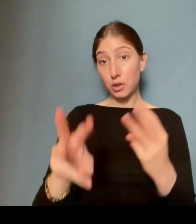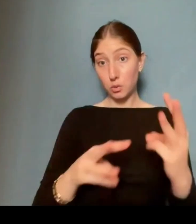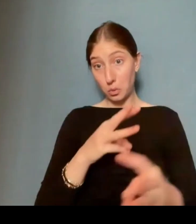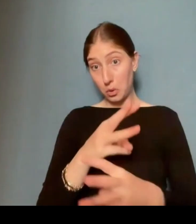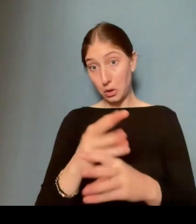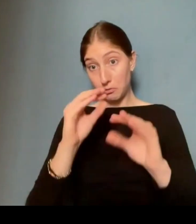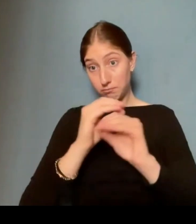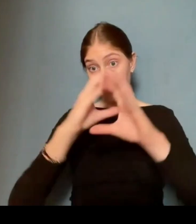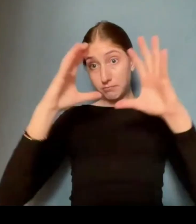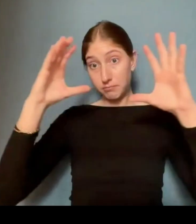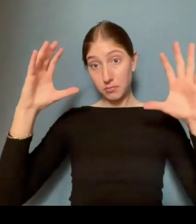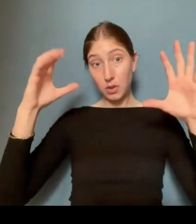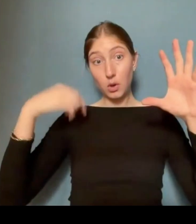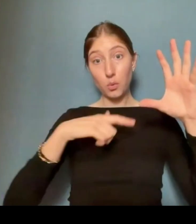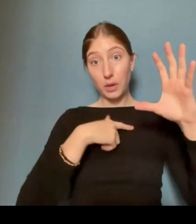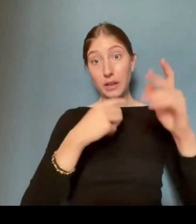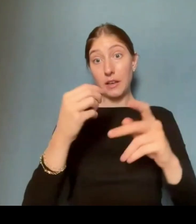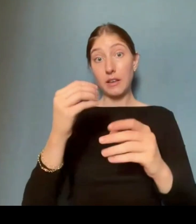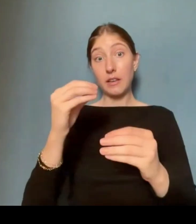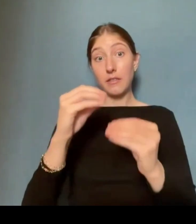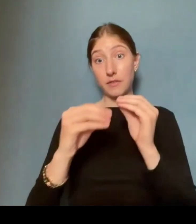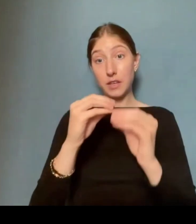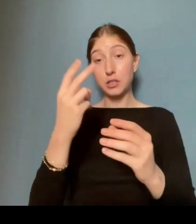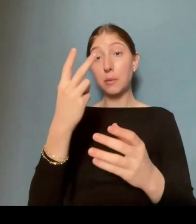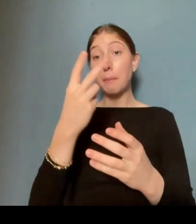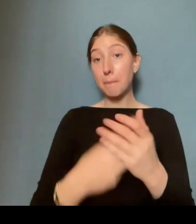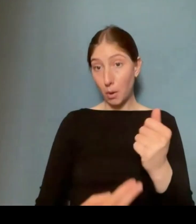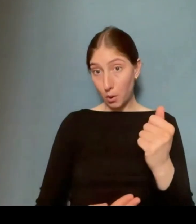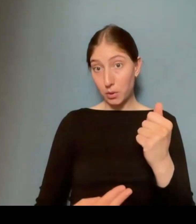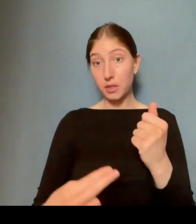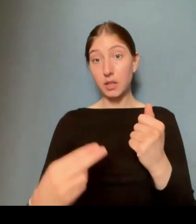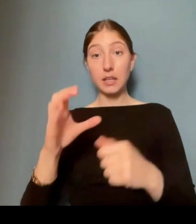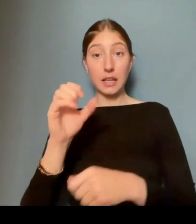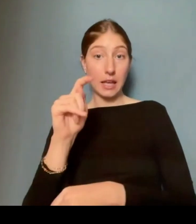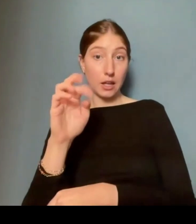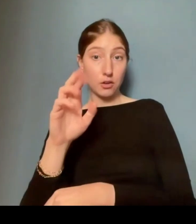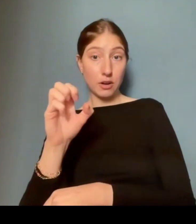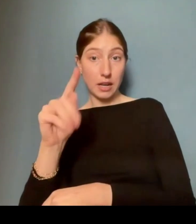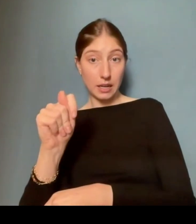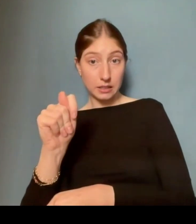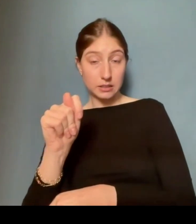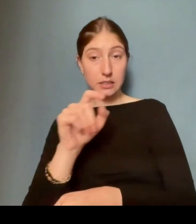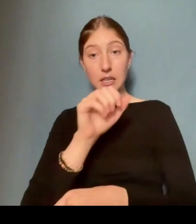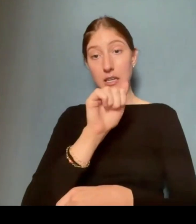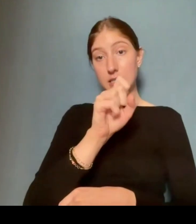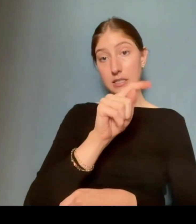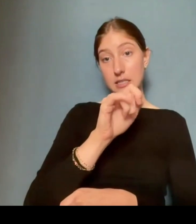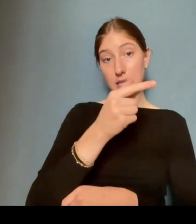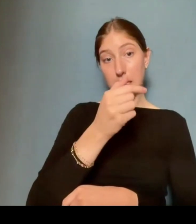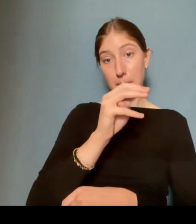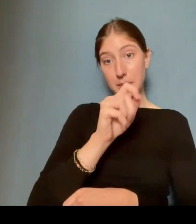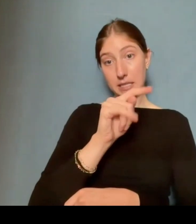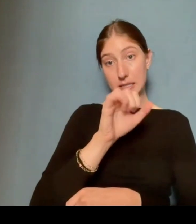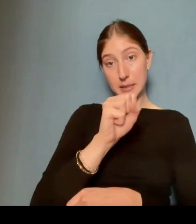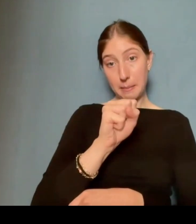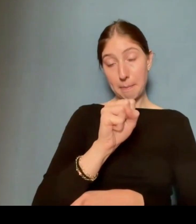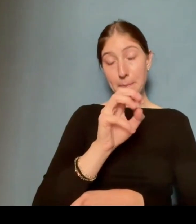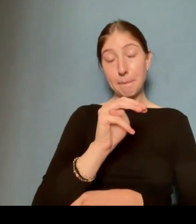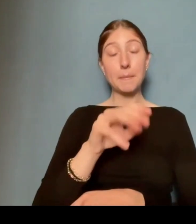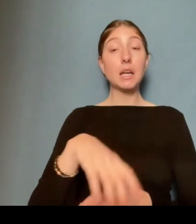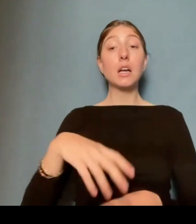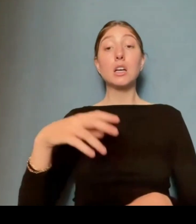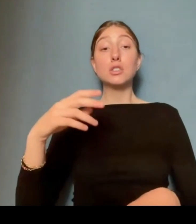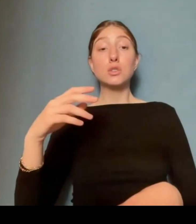world. But astigmatism is the outside lens, right? The cornea. So there's total astigmatism in your